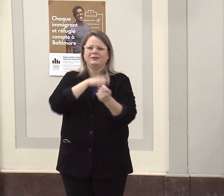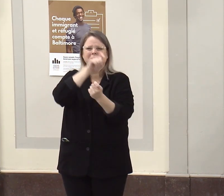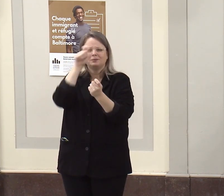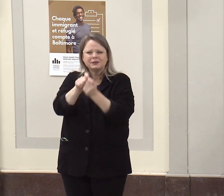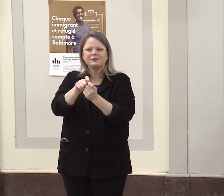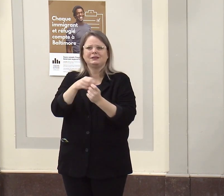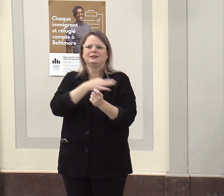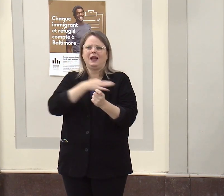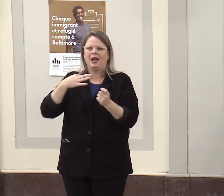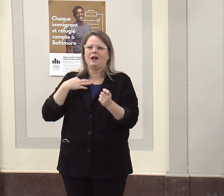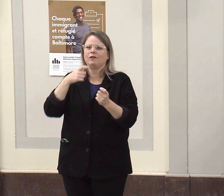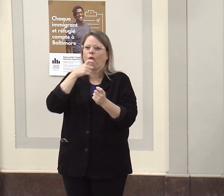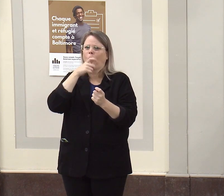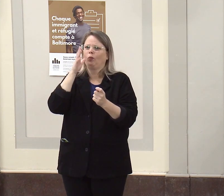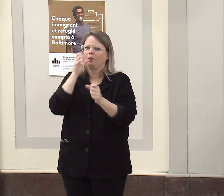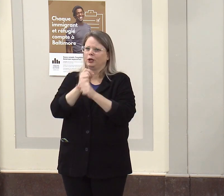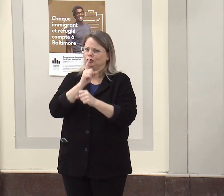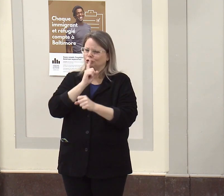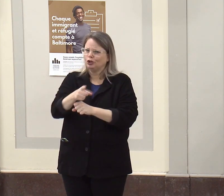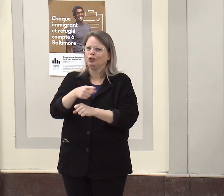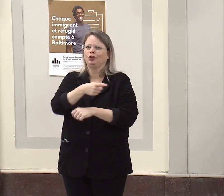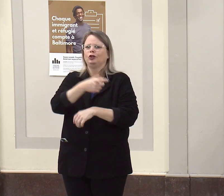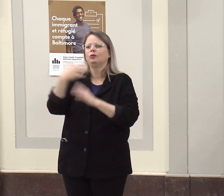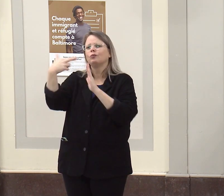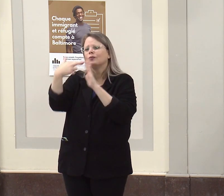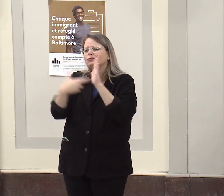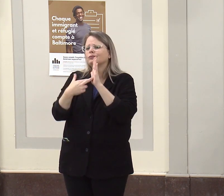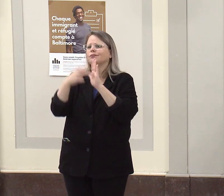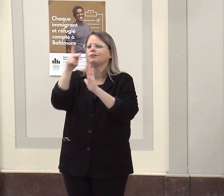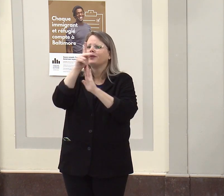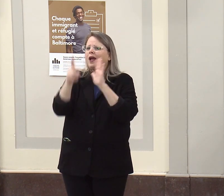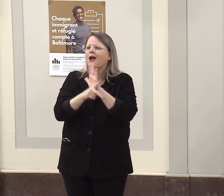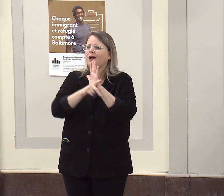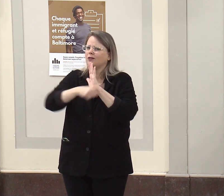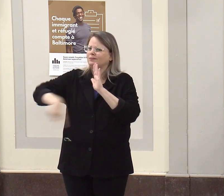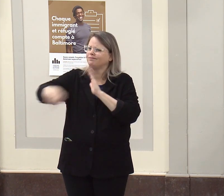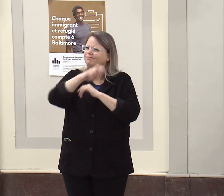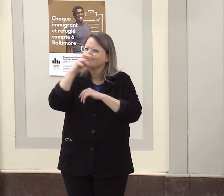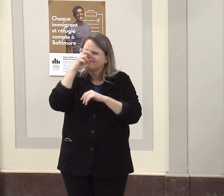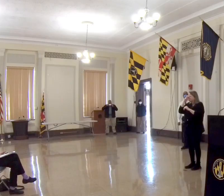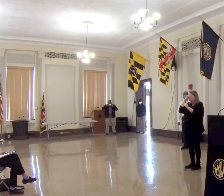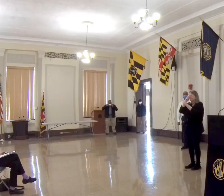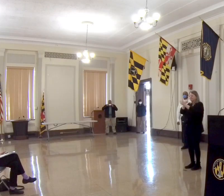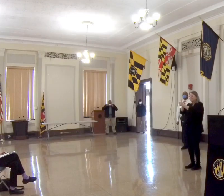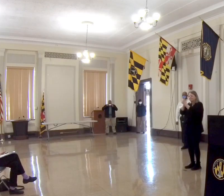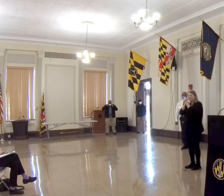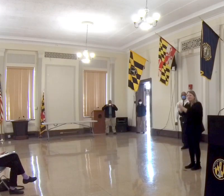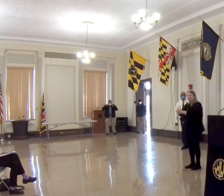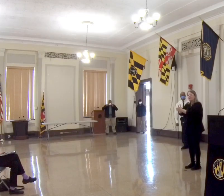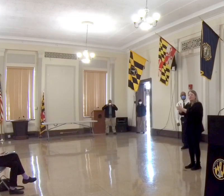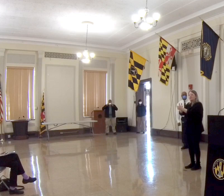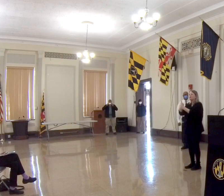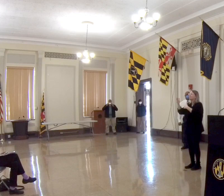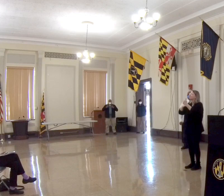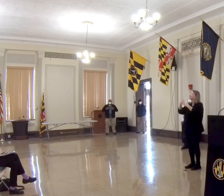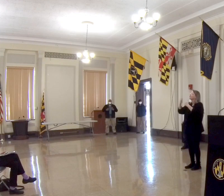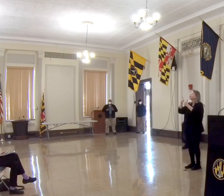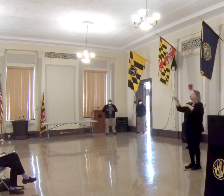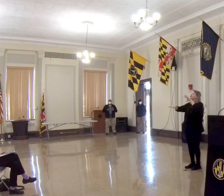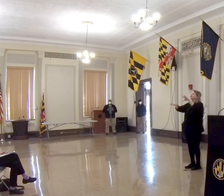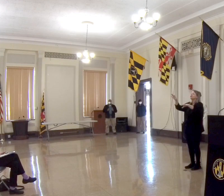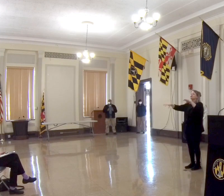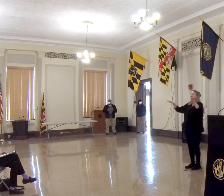are adhered to, regardless of where the staff work outside of that specific institution. Anything else? Can we ask the